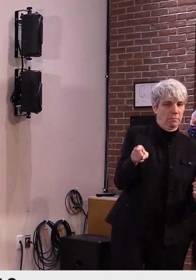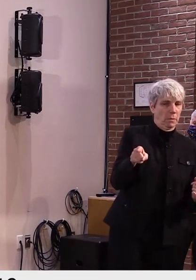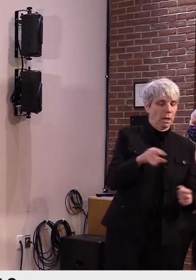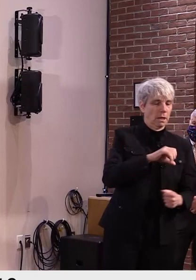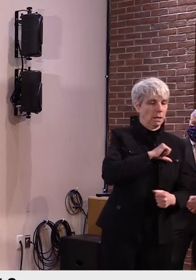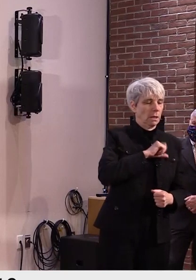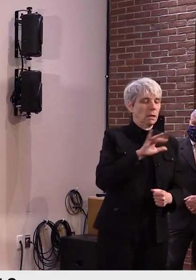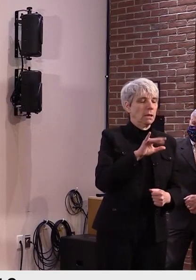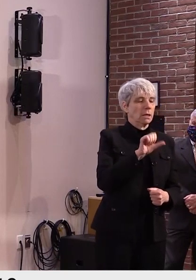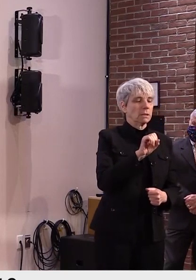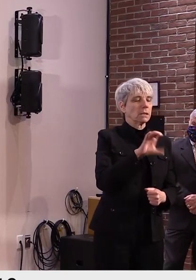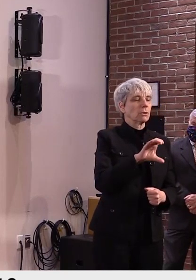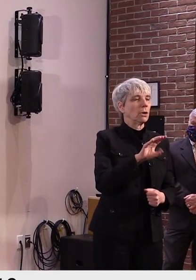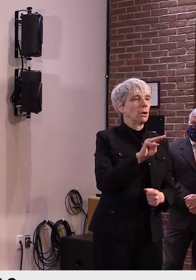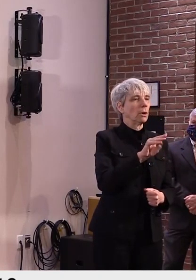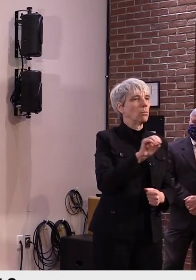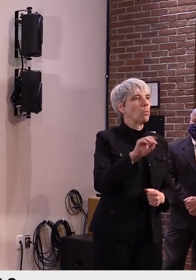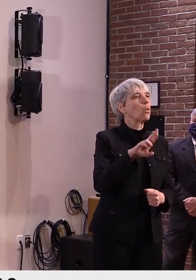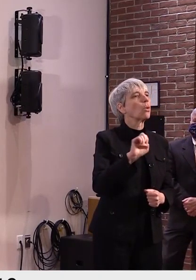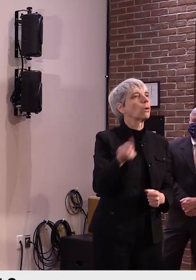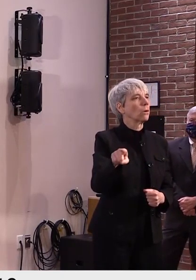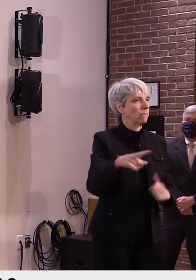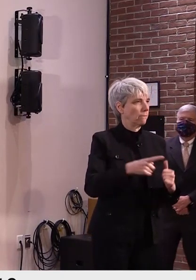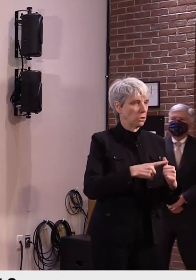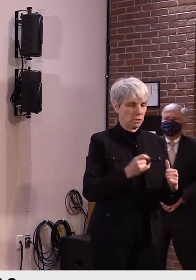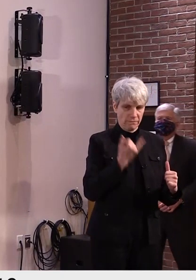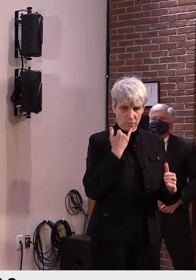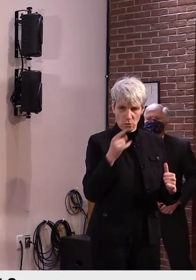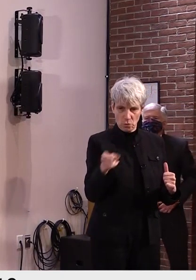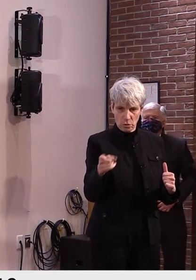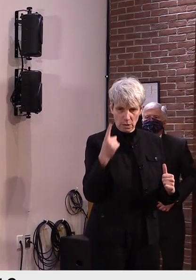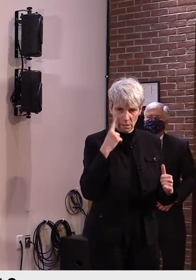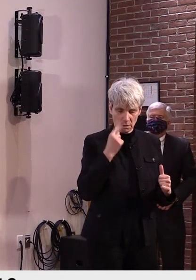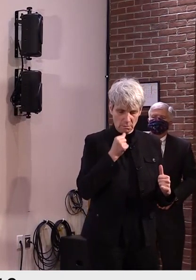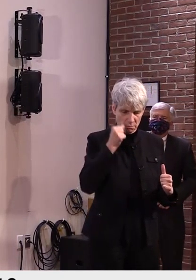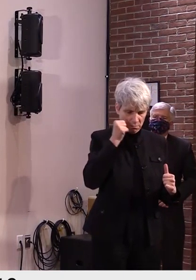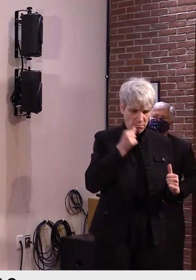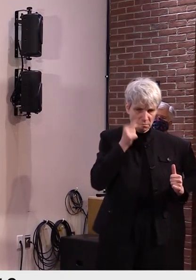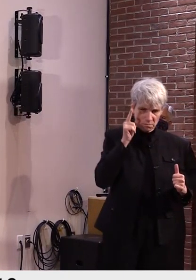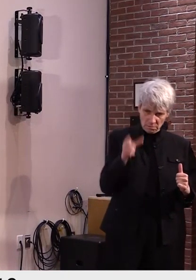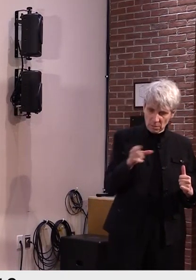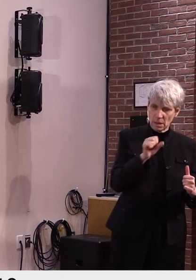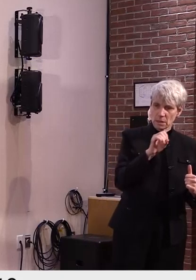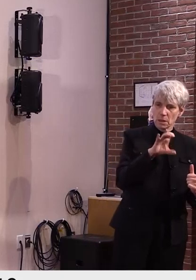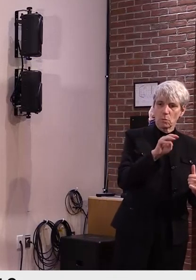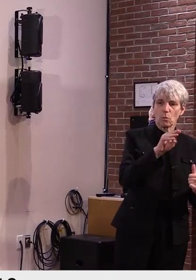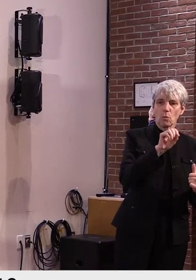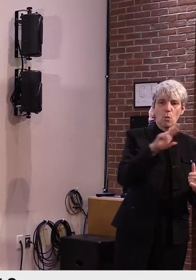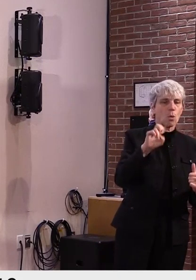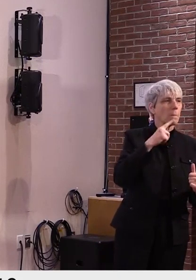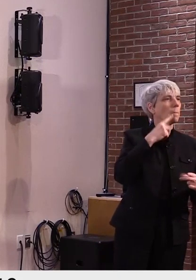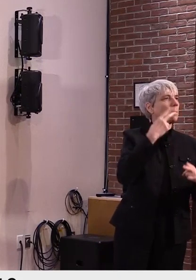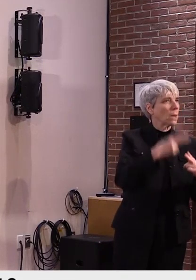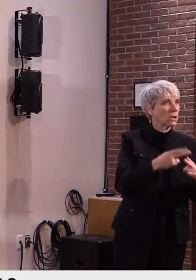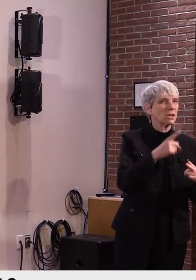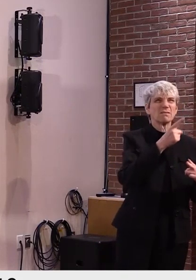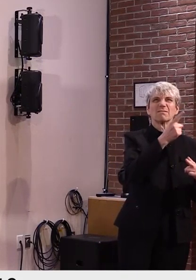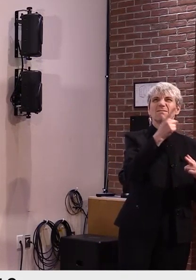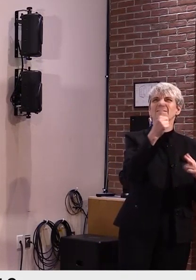believe you had reported this yesterday or the day before, that some of the haze we're seeing is